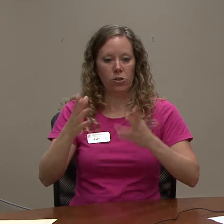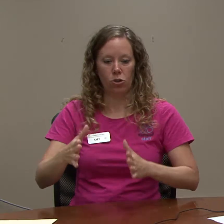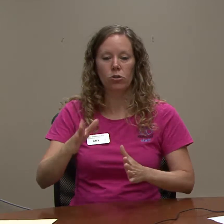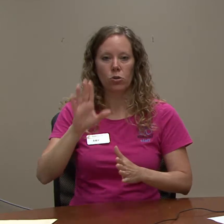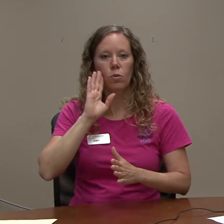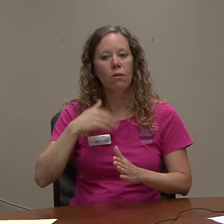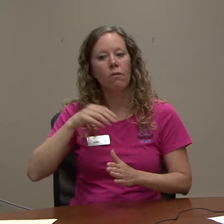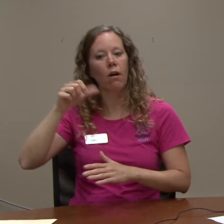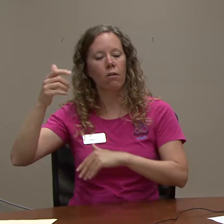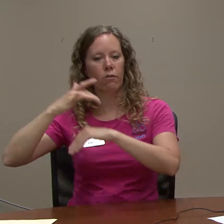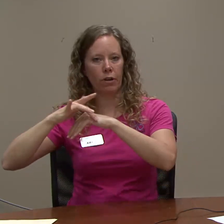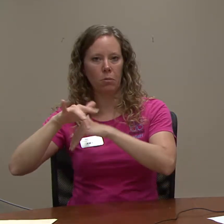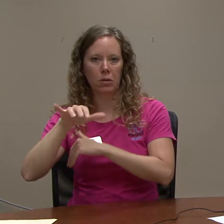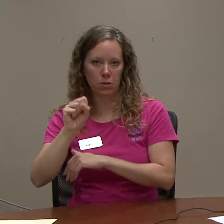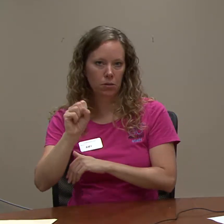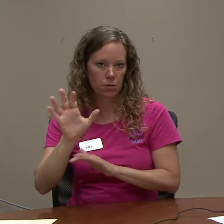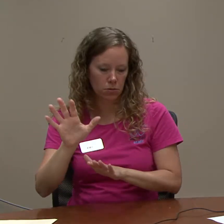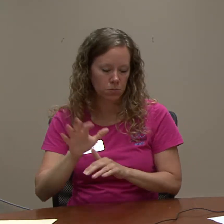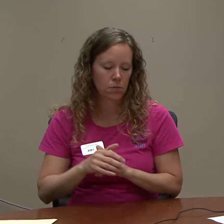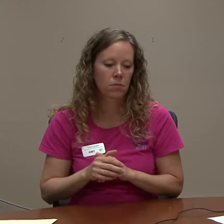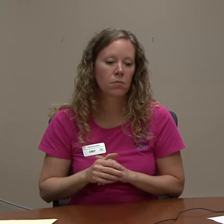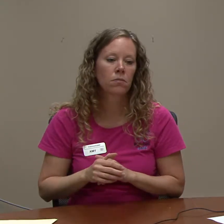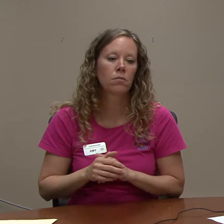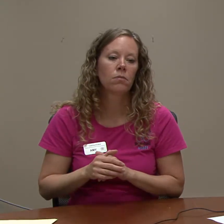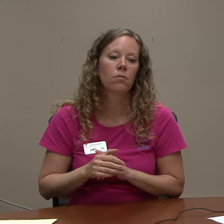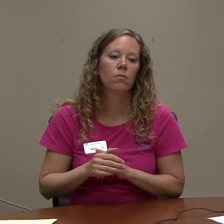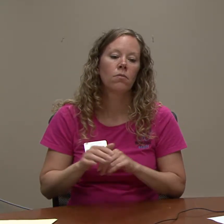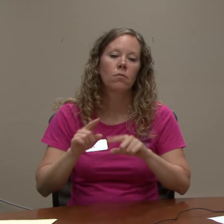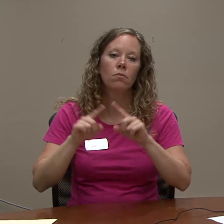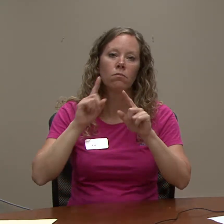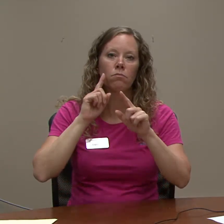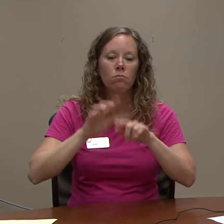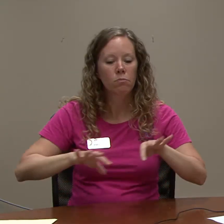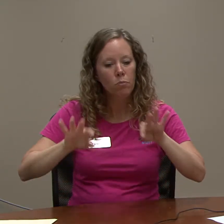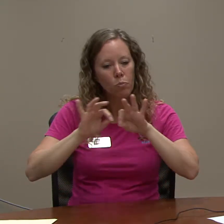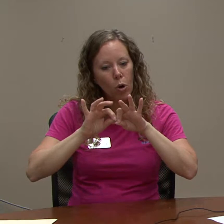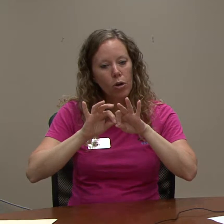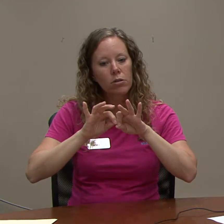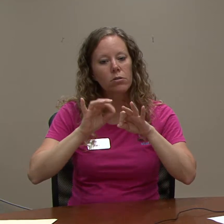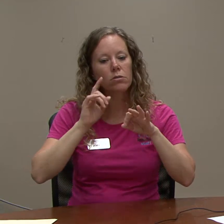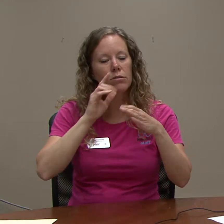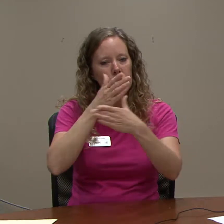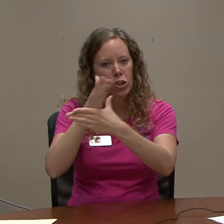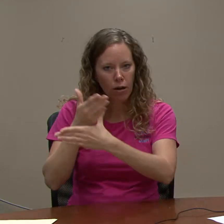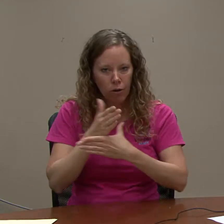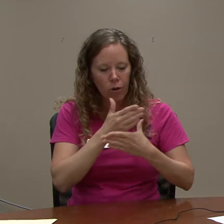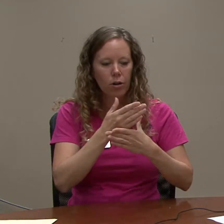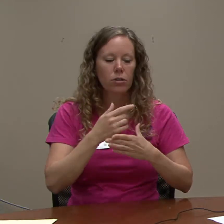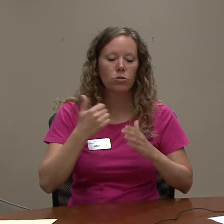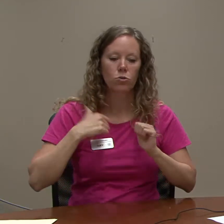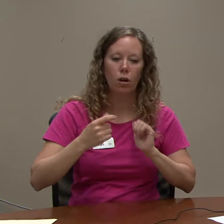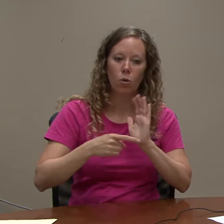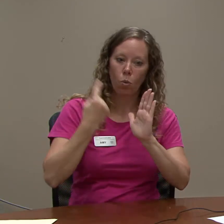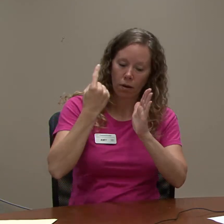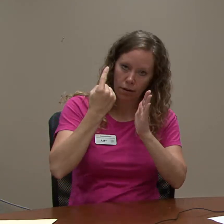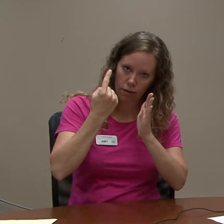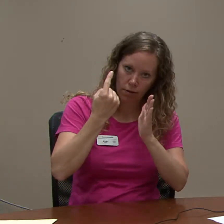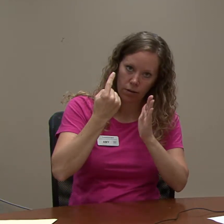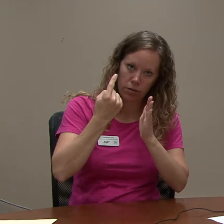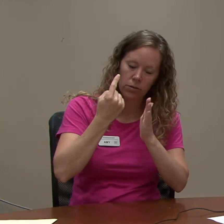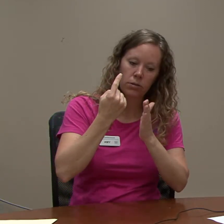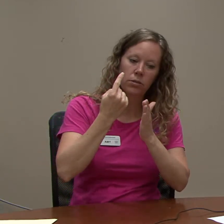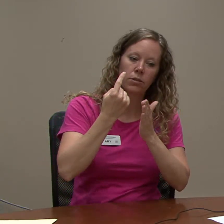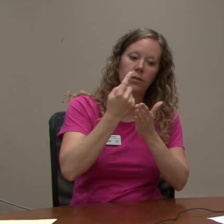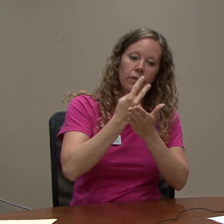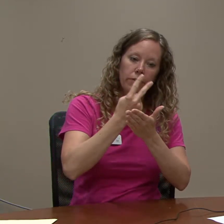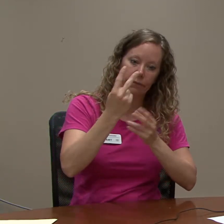other time slots. But we want to make sure that we give everybody a chance to have at least 1 visit, and then